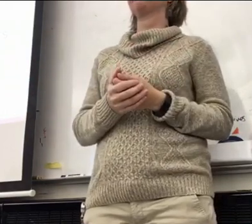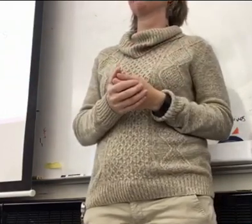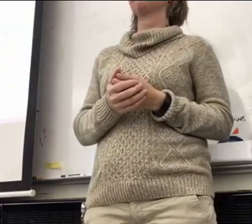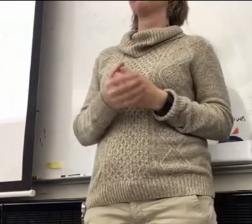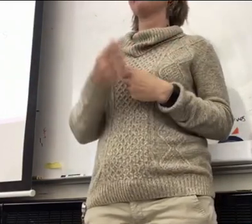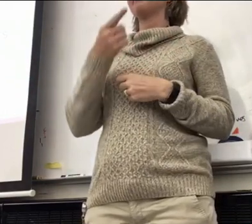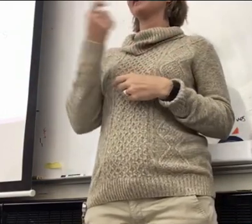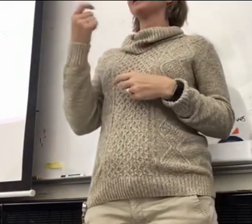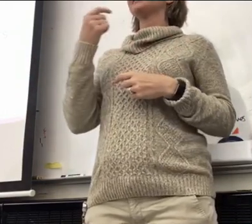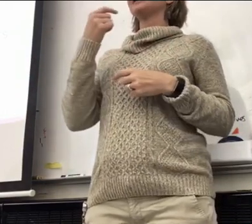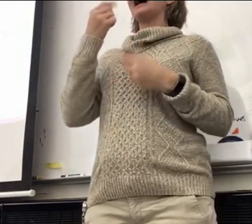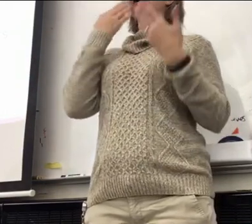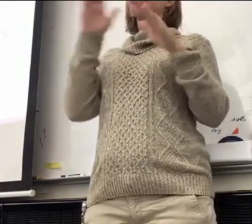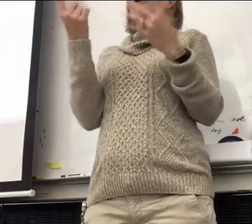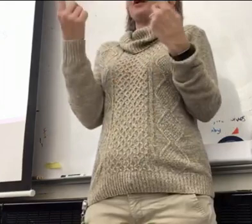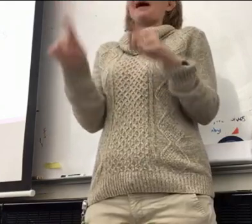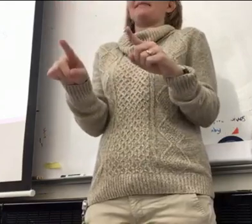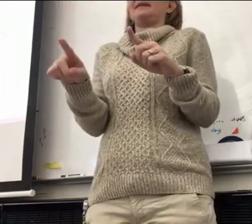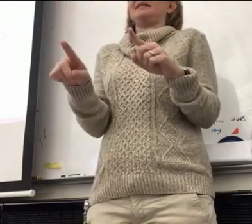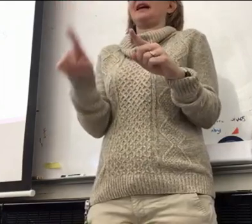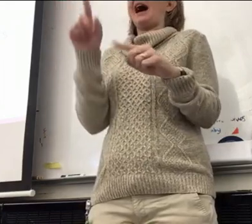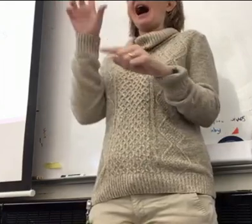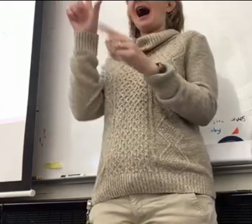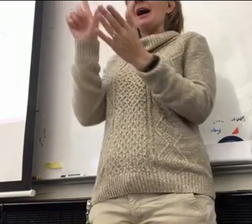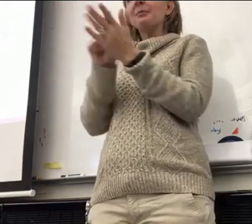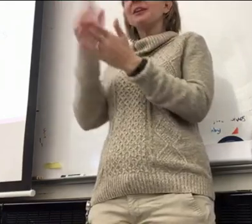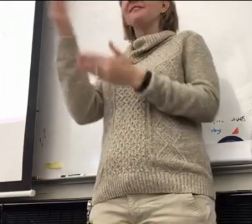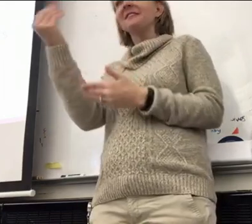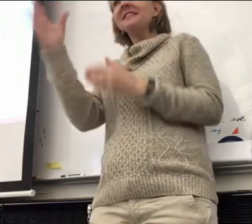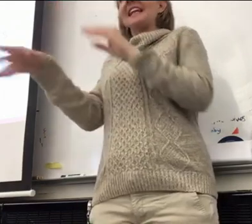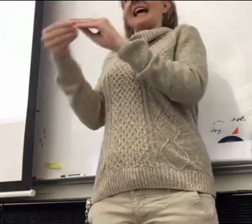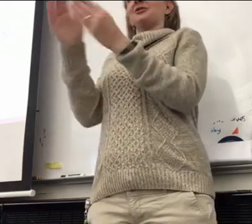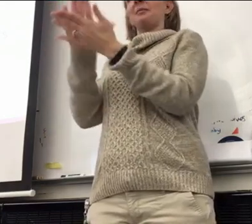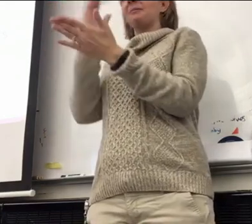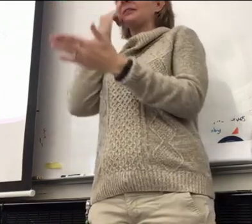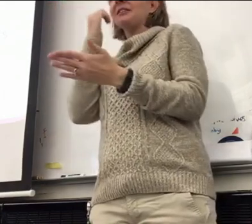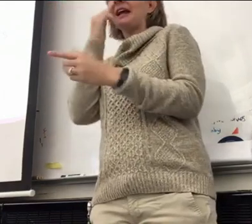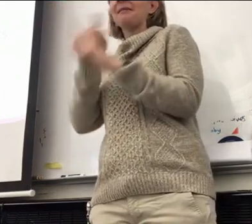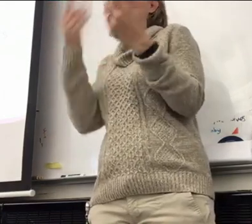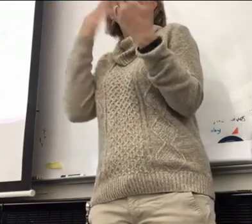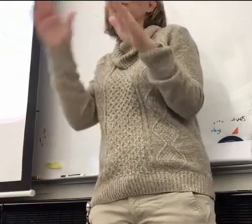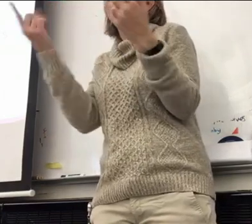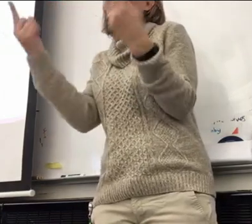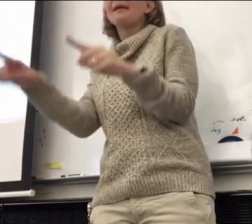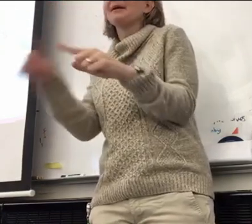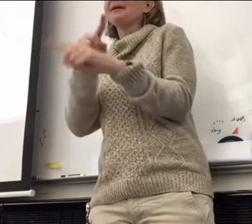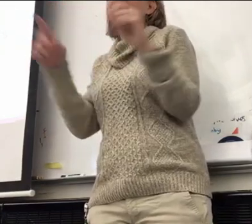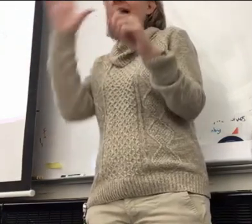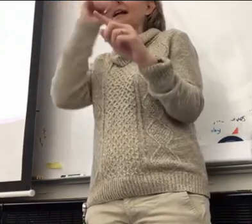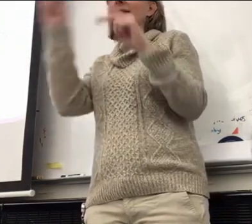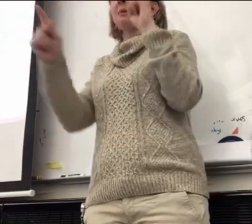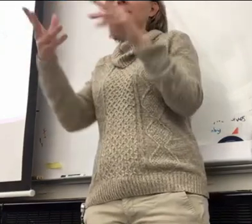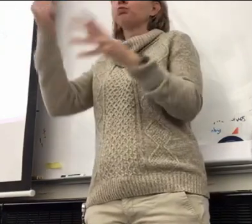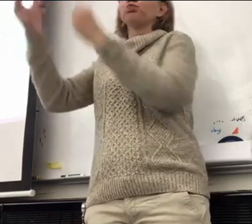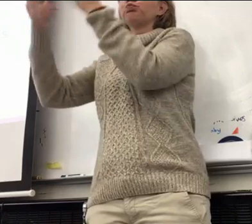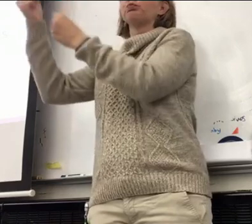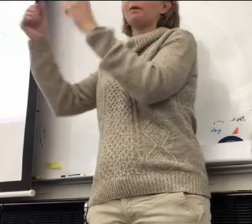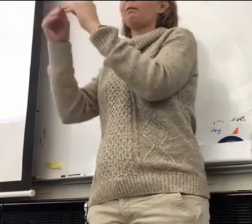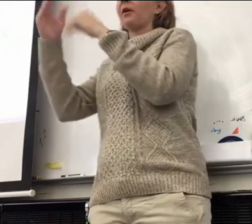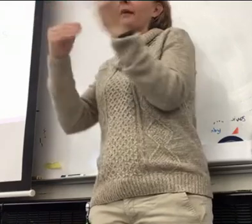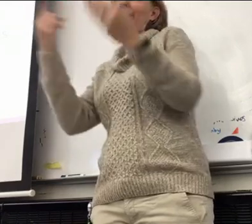Because I don't know what happened. I print 15 extra every day, and I don't know what happened, but apparently people decided to take more than